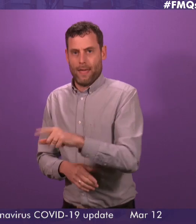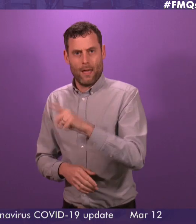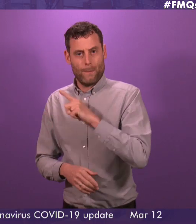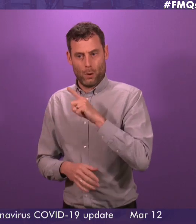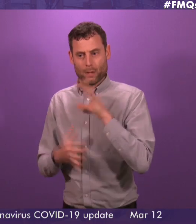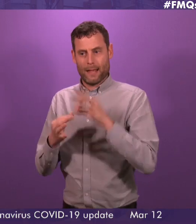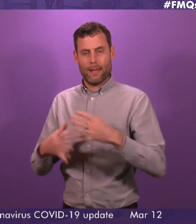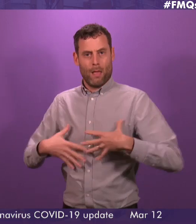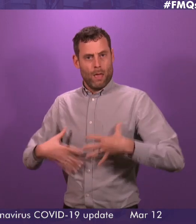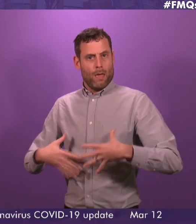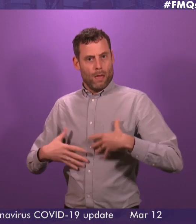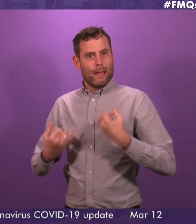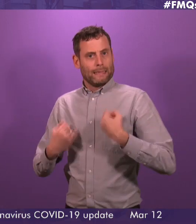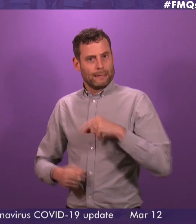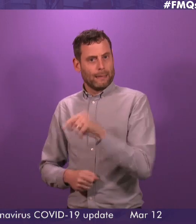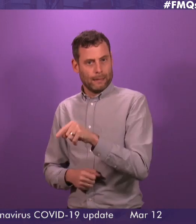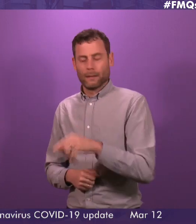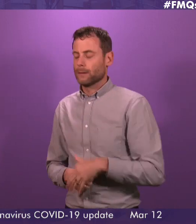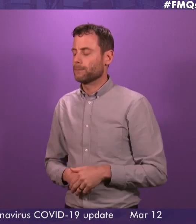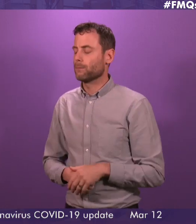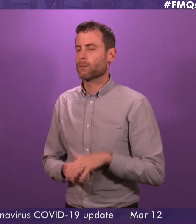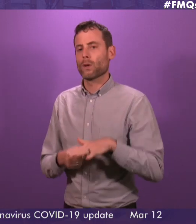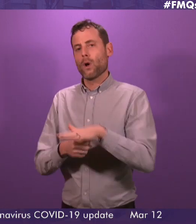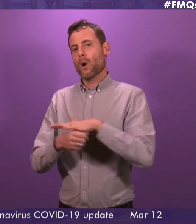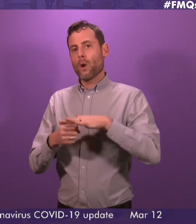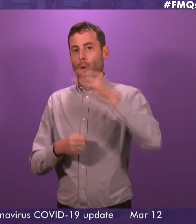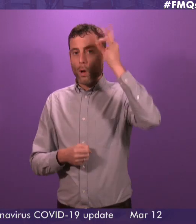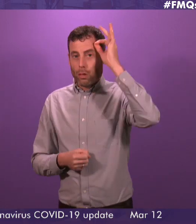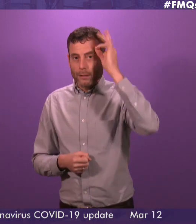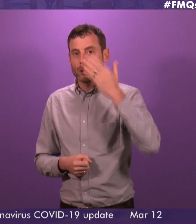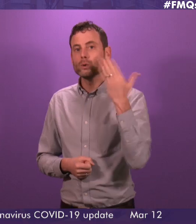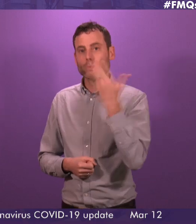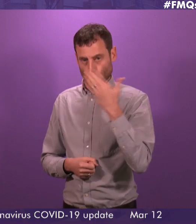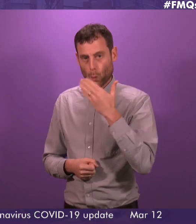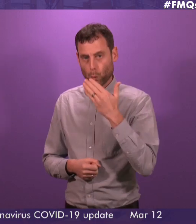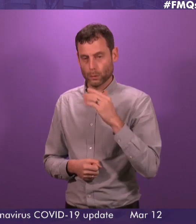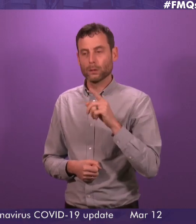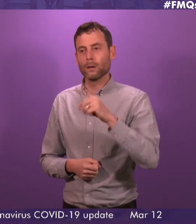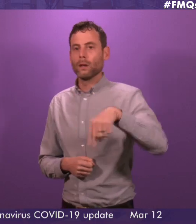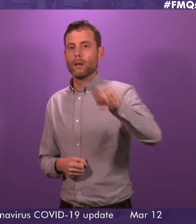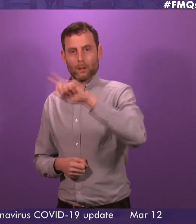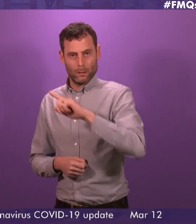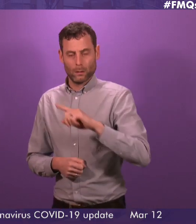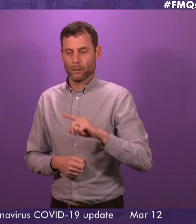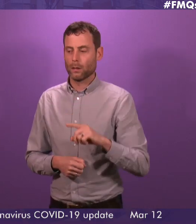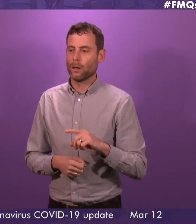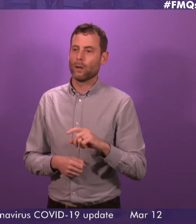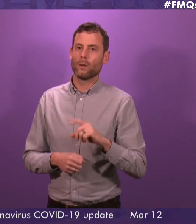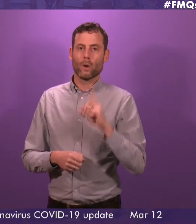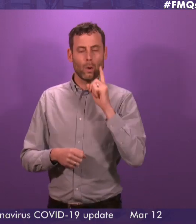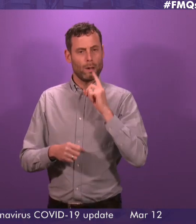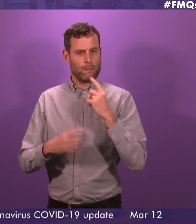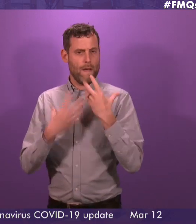a respiratory illness. Local authorities and schools will be advised against overseas